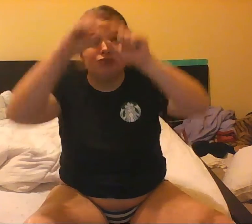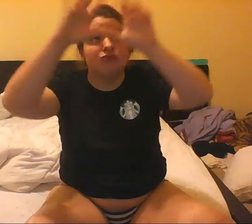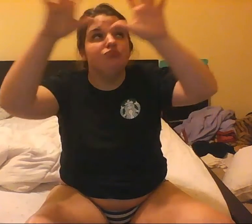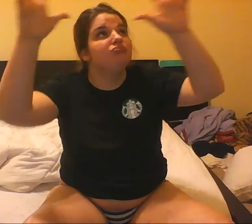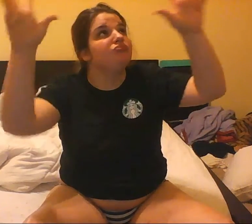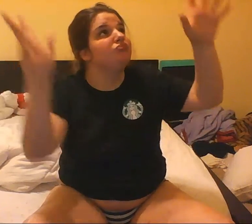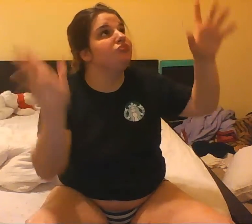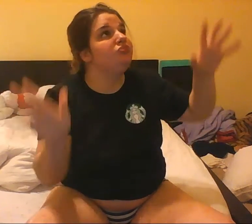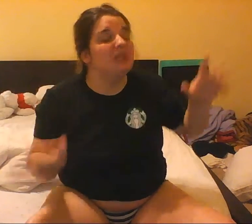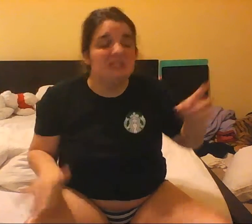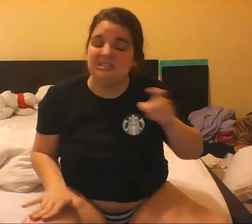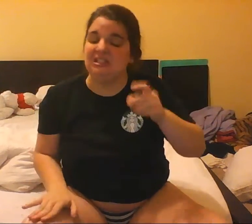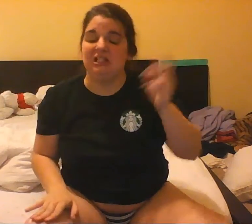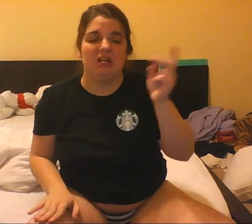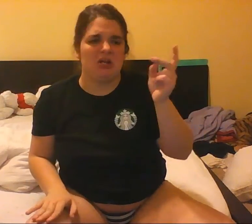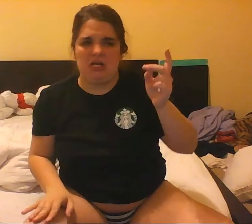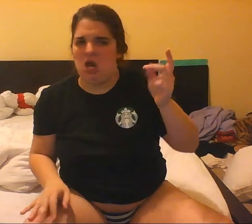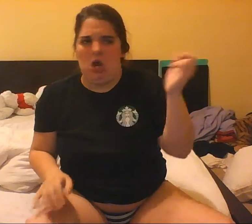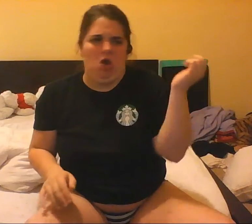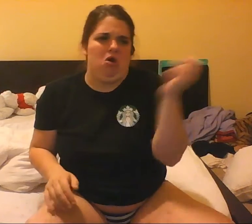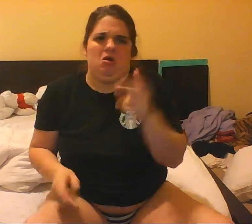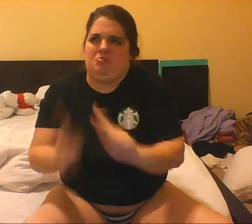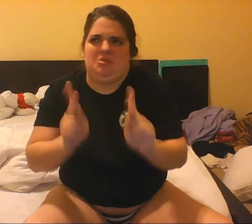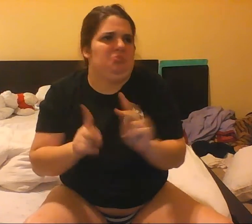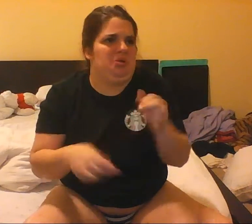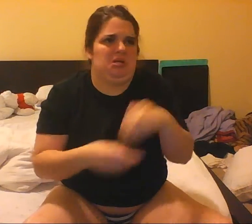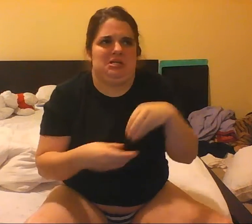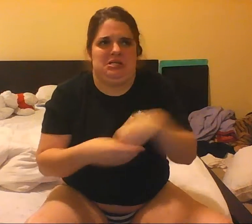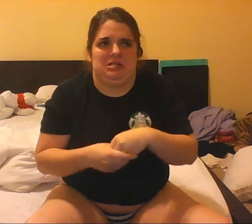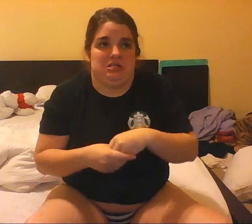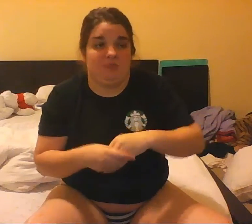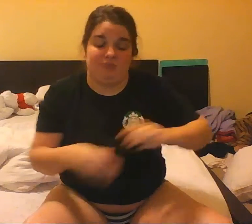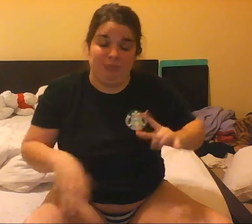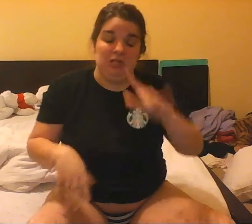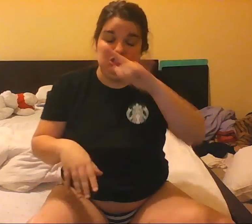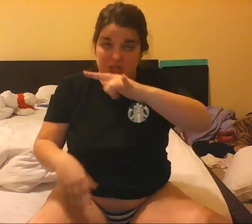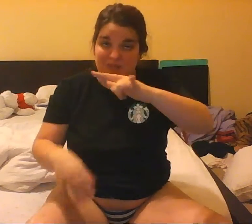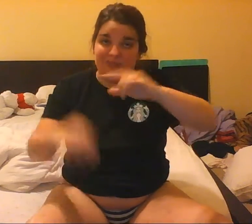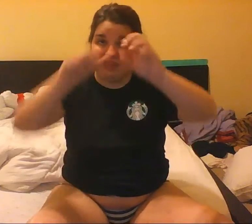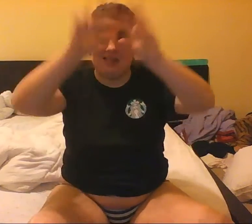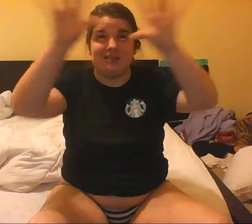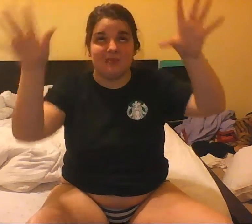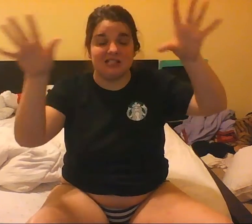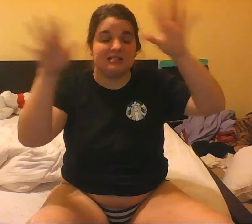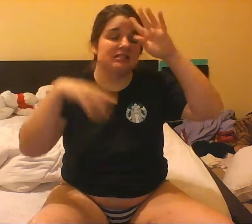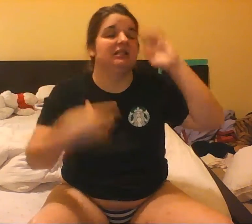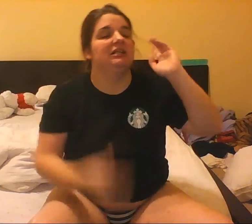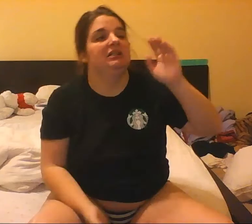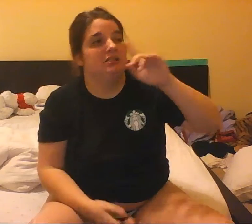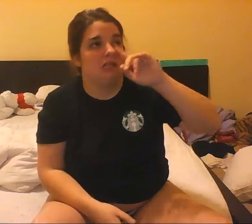the duration of the journey. You wake up at the same age you were when you went to sleep. So he wakes up super early. No